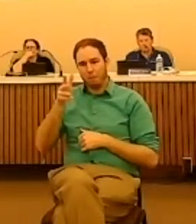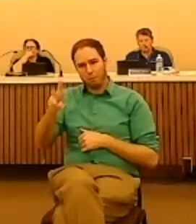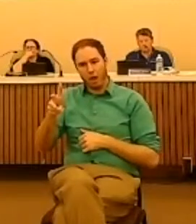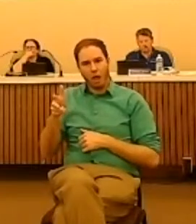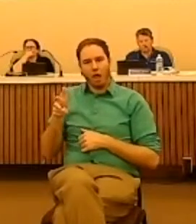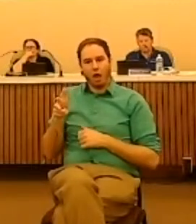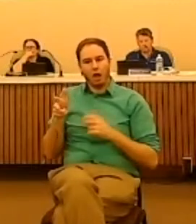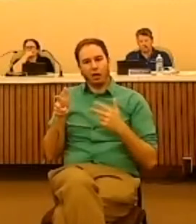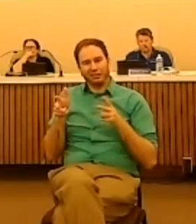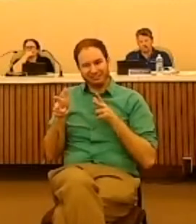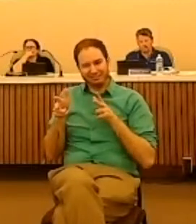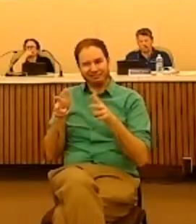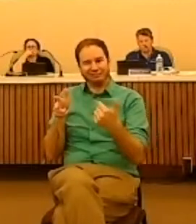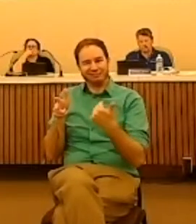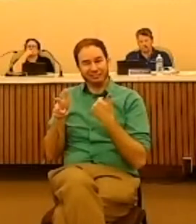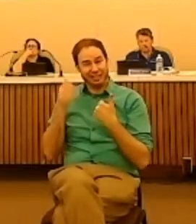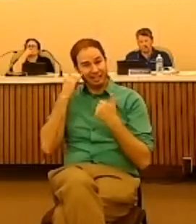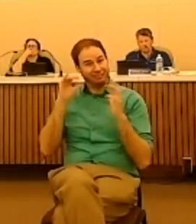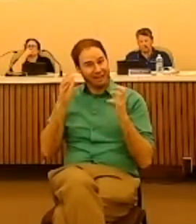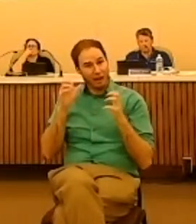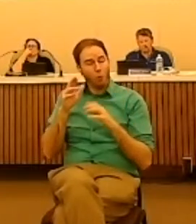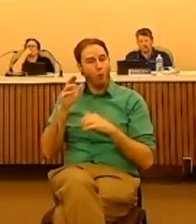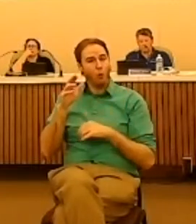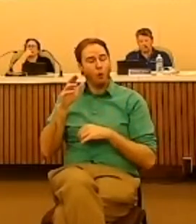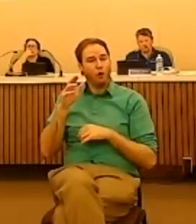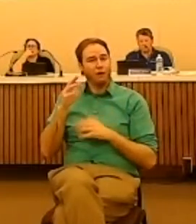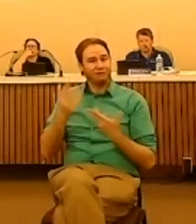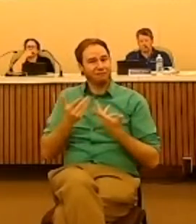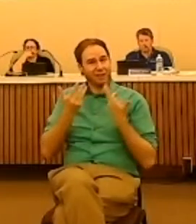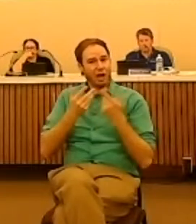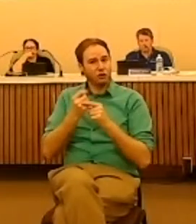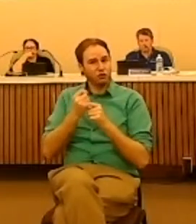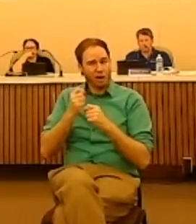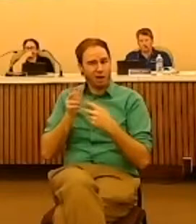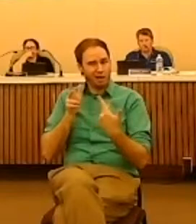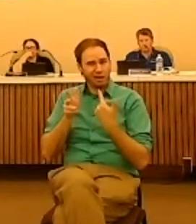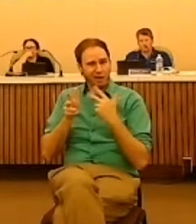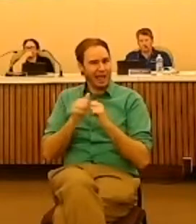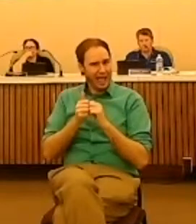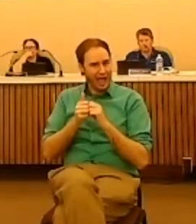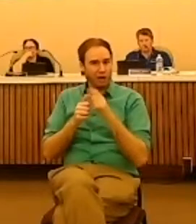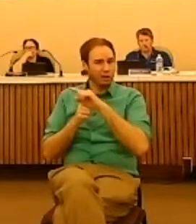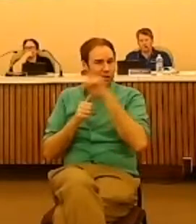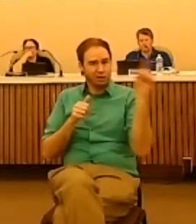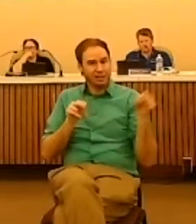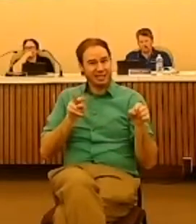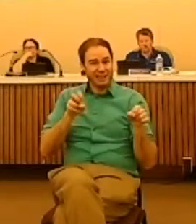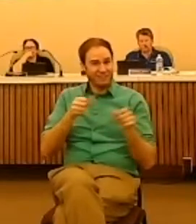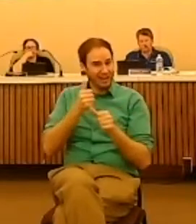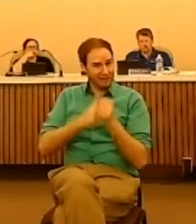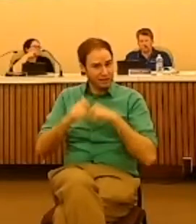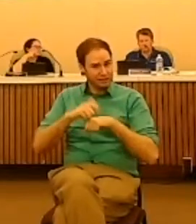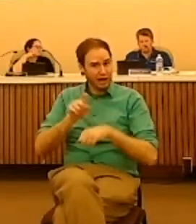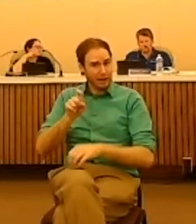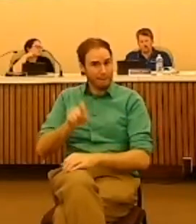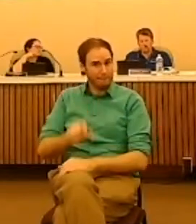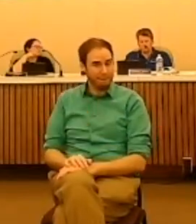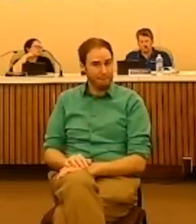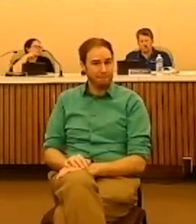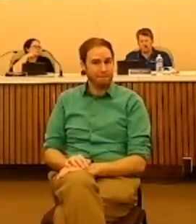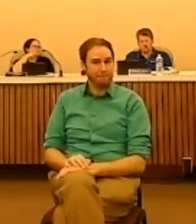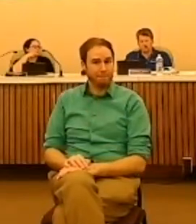forbid an emergency vehicle has to get through there, an ambulance or a fire truck. So they're going to have to reroute and go down Nevins every time.